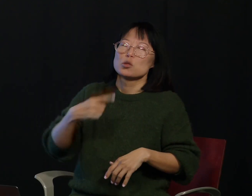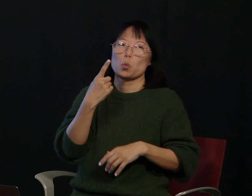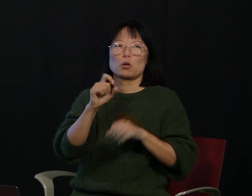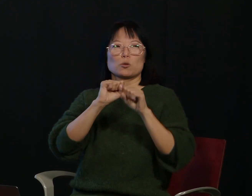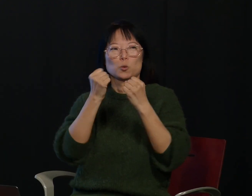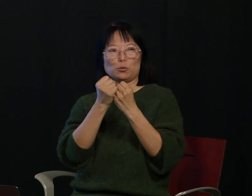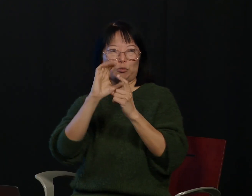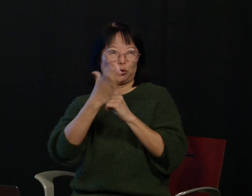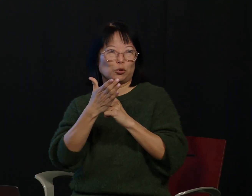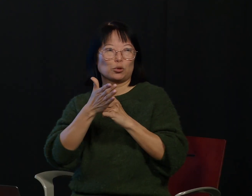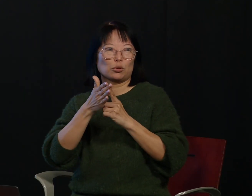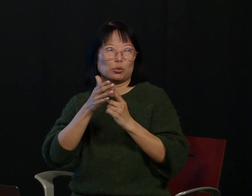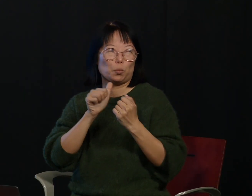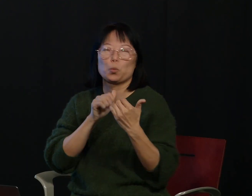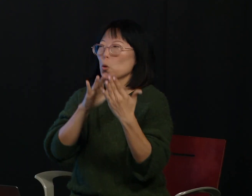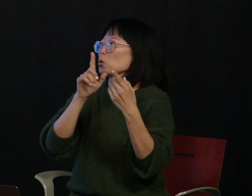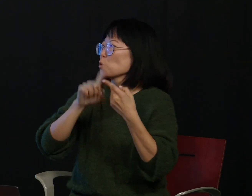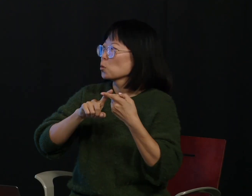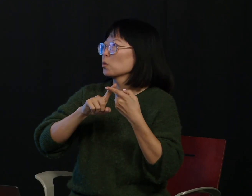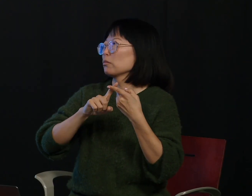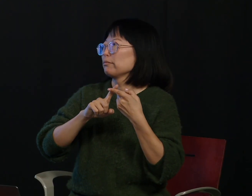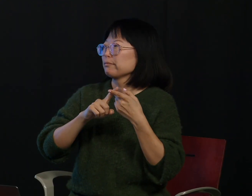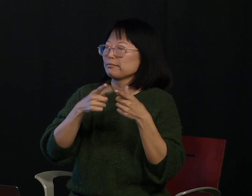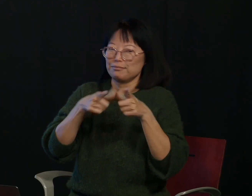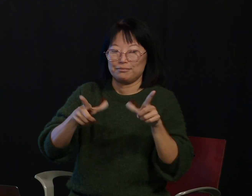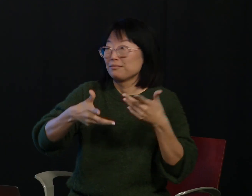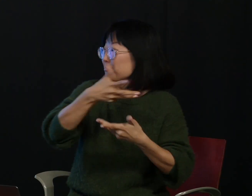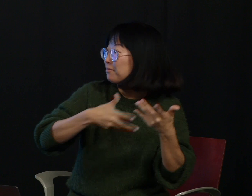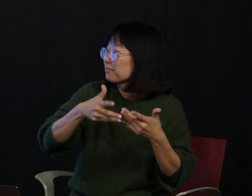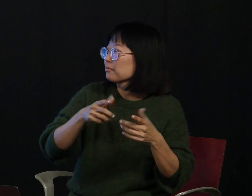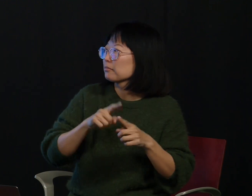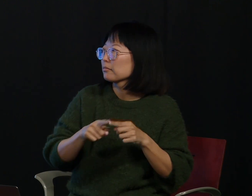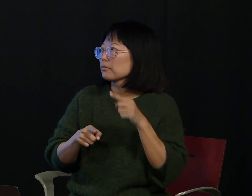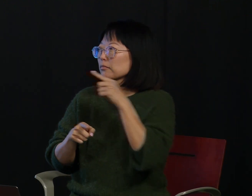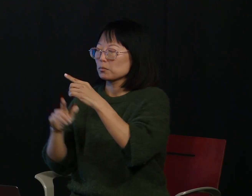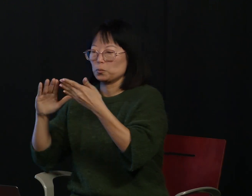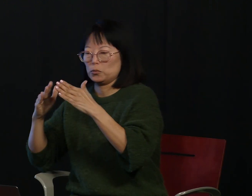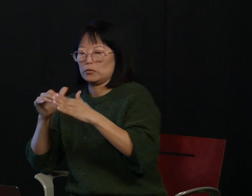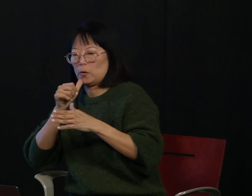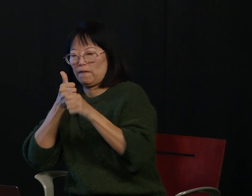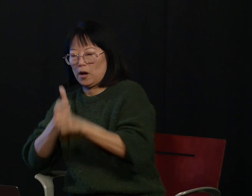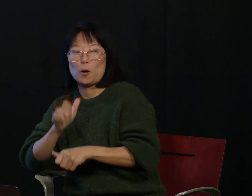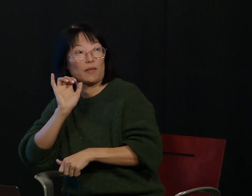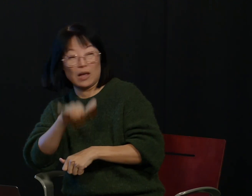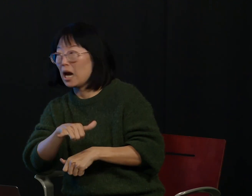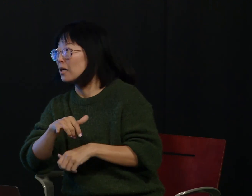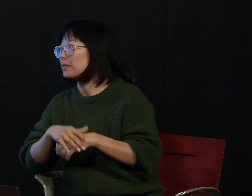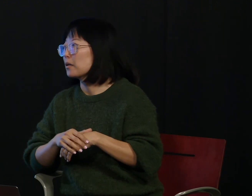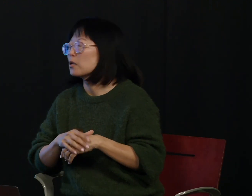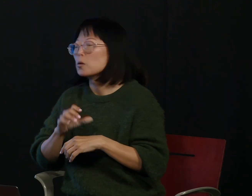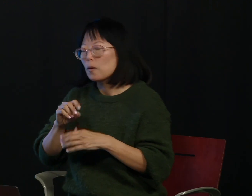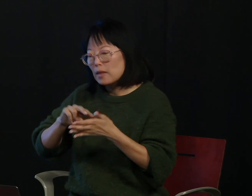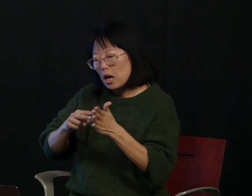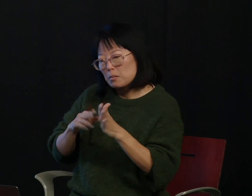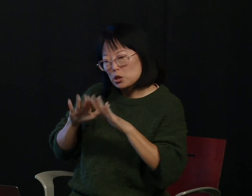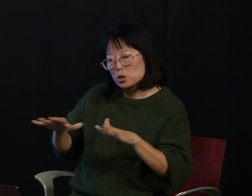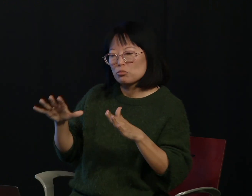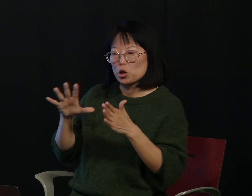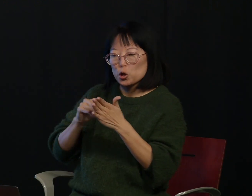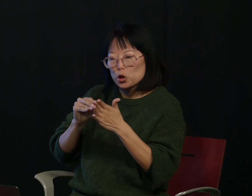they play, that's a social cultural approach that they could do, but they don't. So children